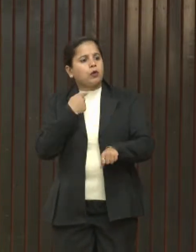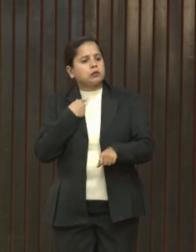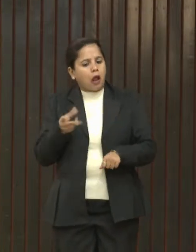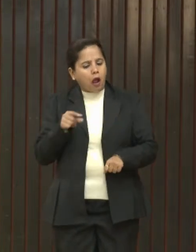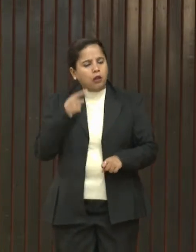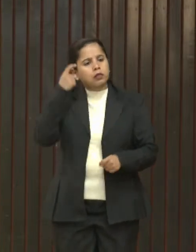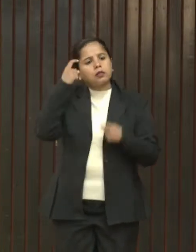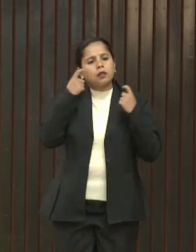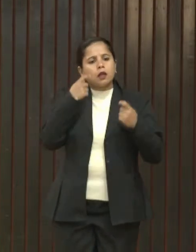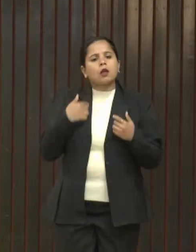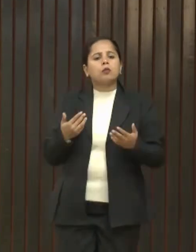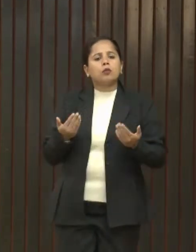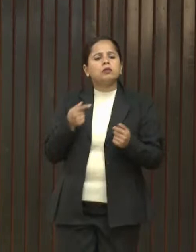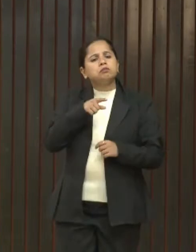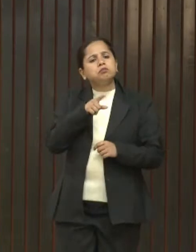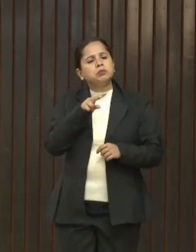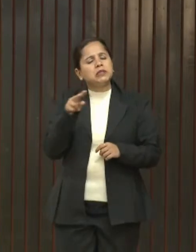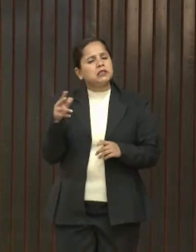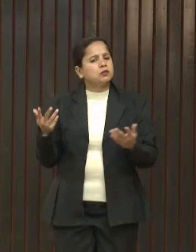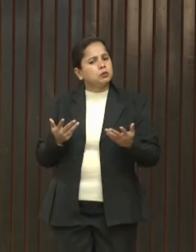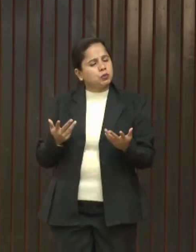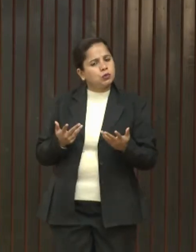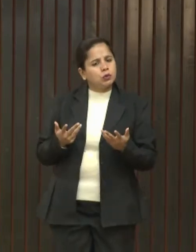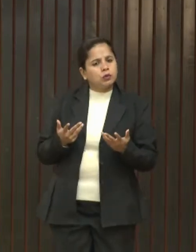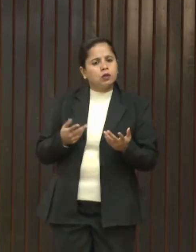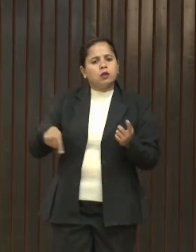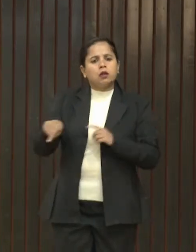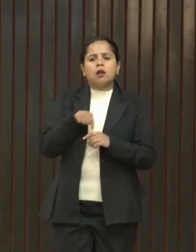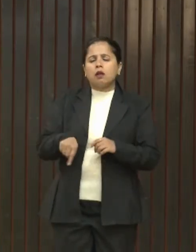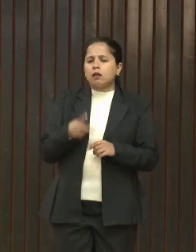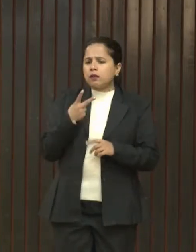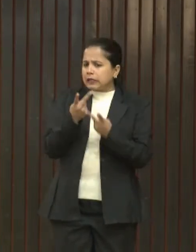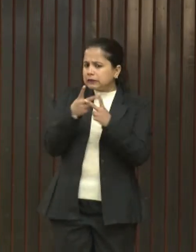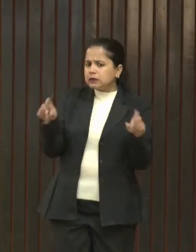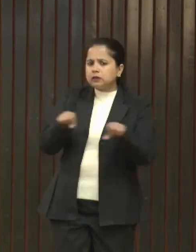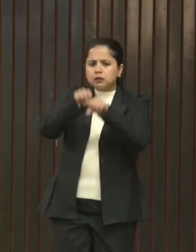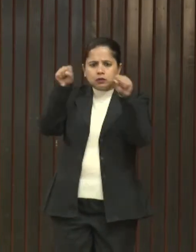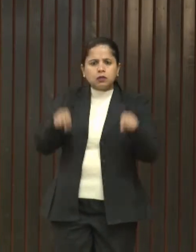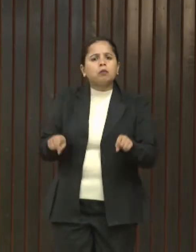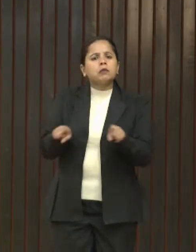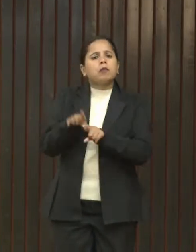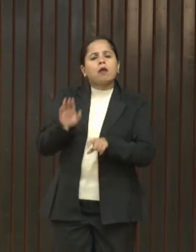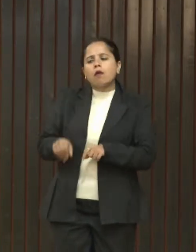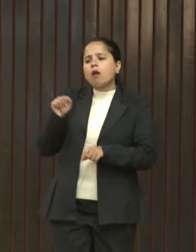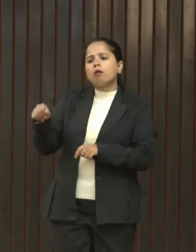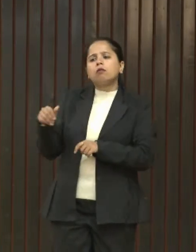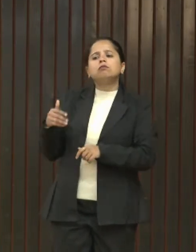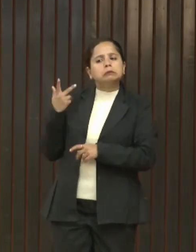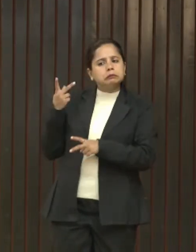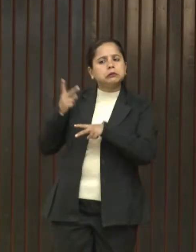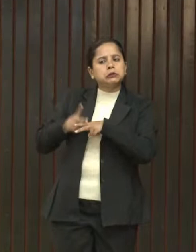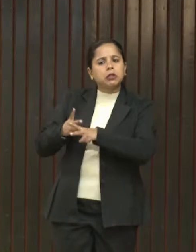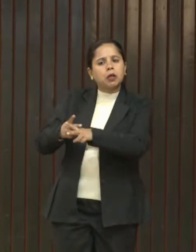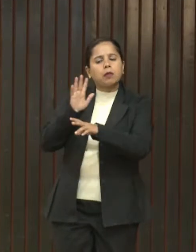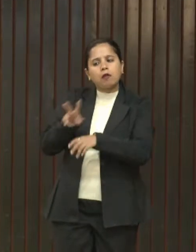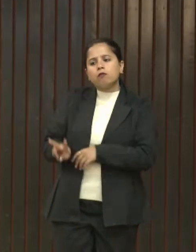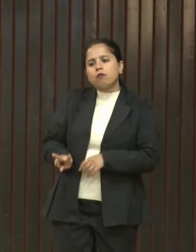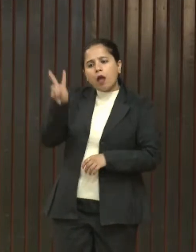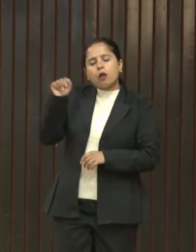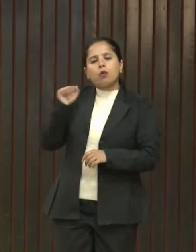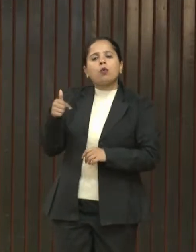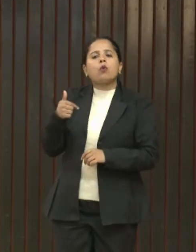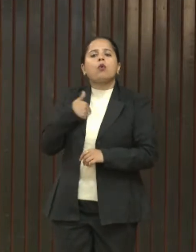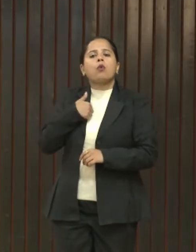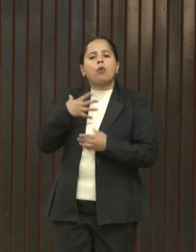rethink what it means to have an indigenous system that is also in consonance with the values in